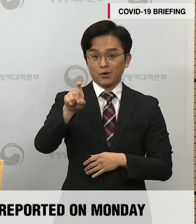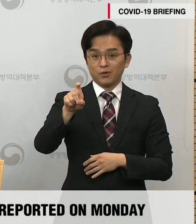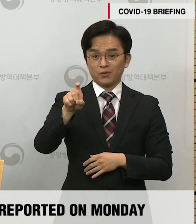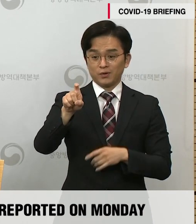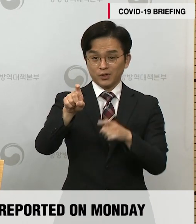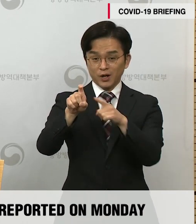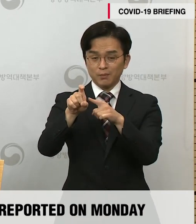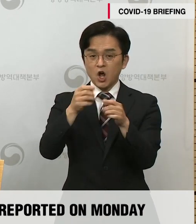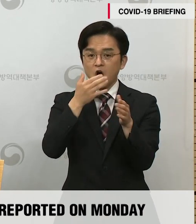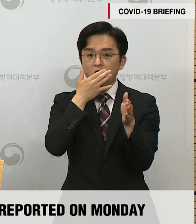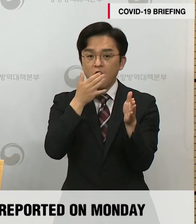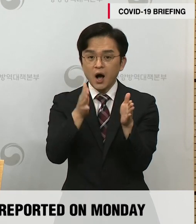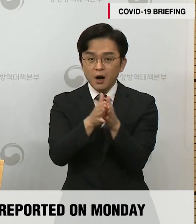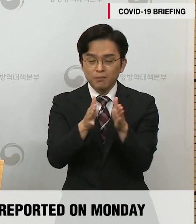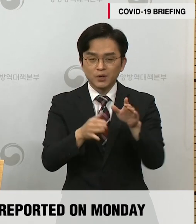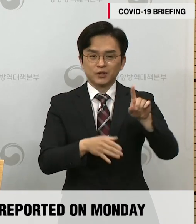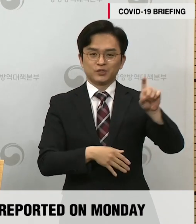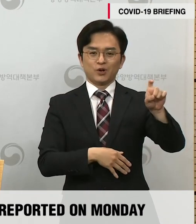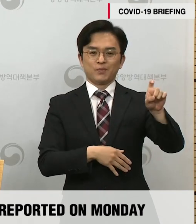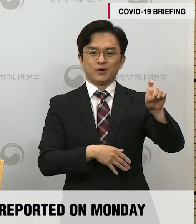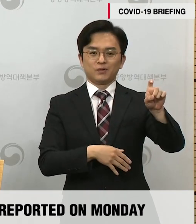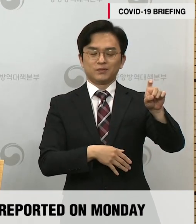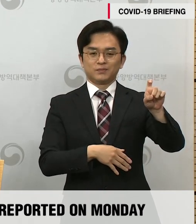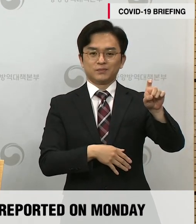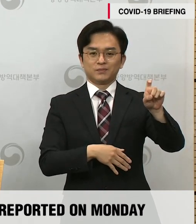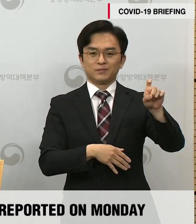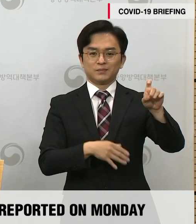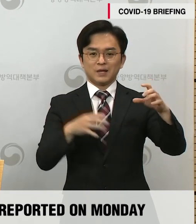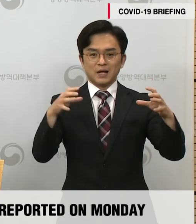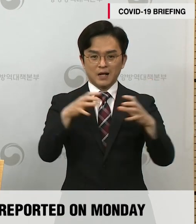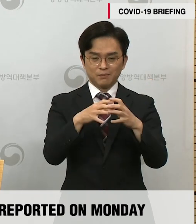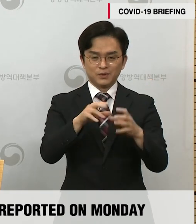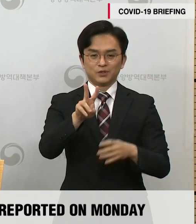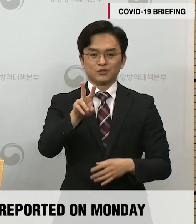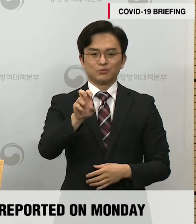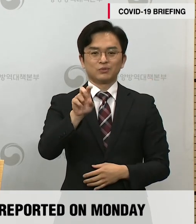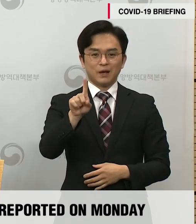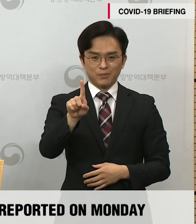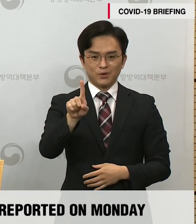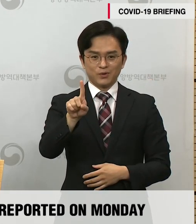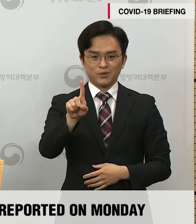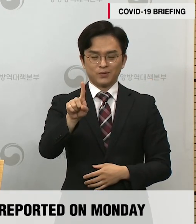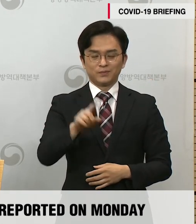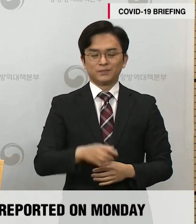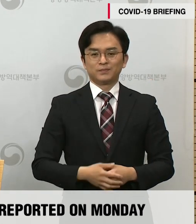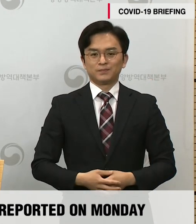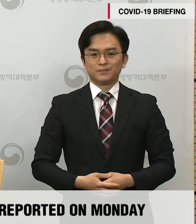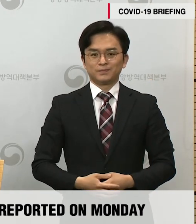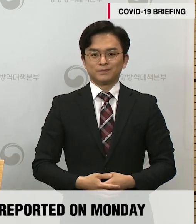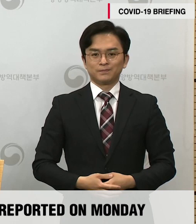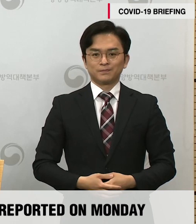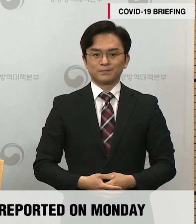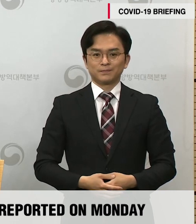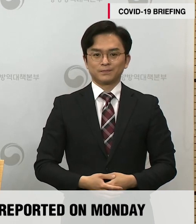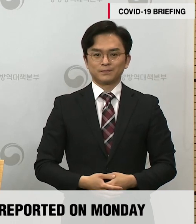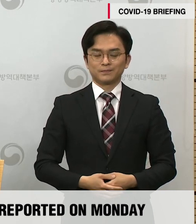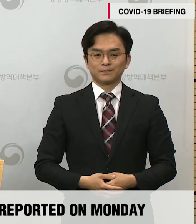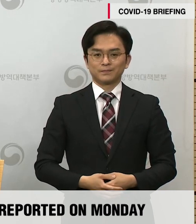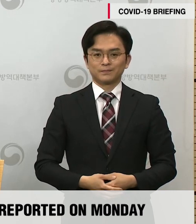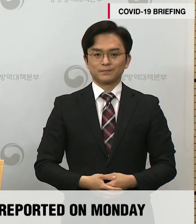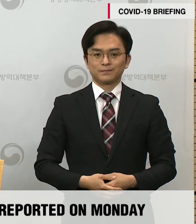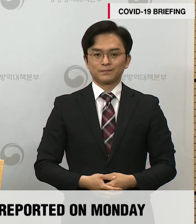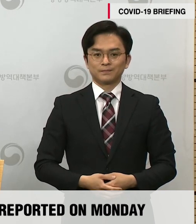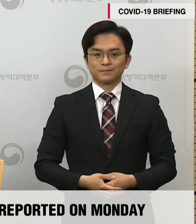11 of them were the clubbers, and also 10 others were the contacts, and a total of 21